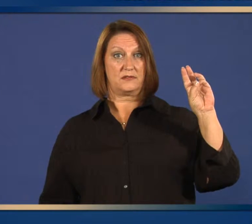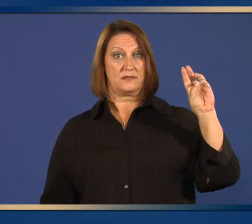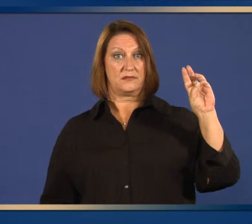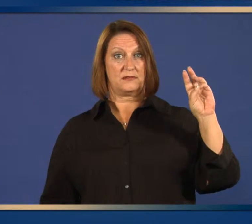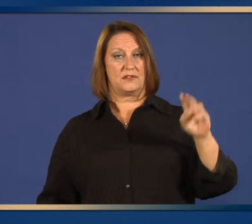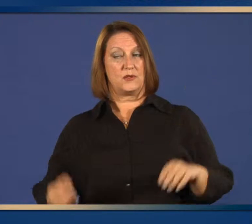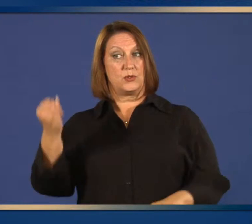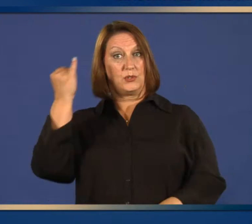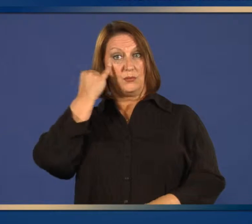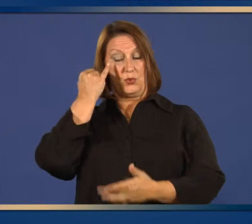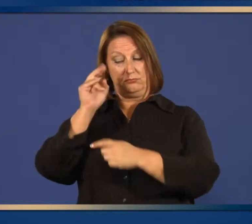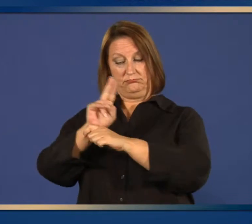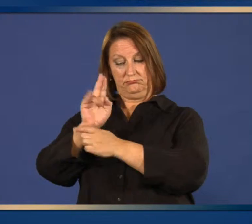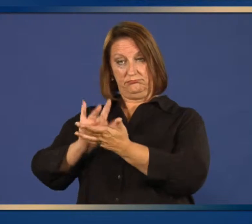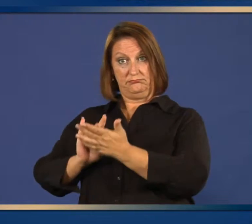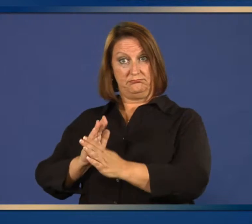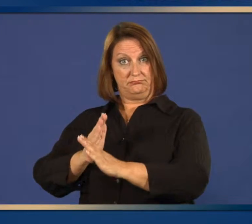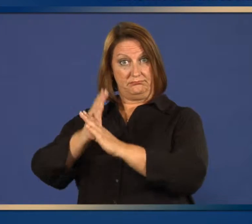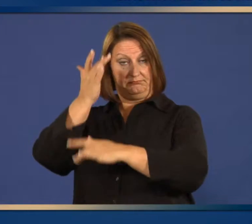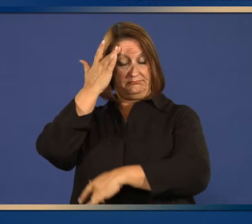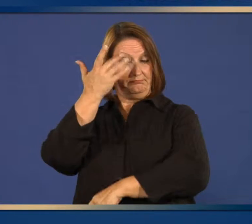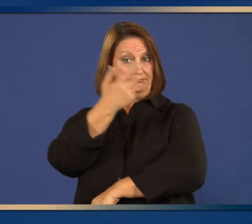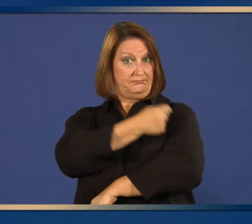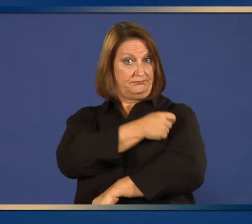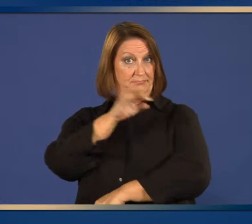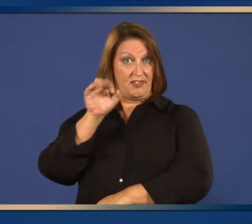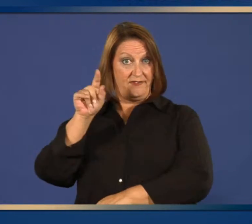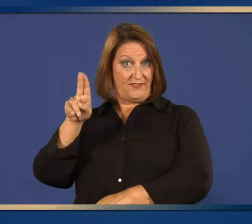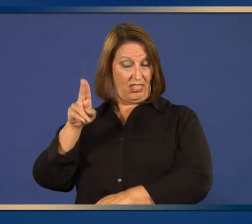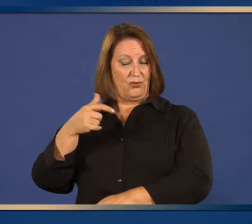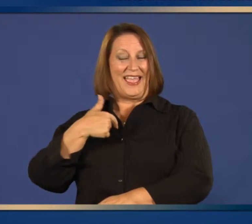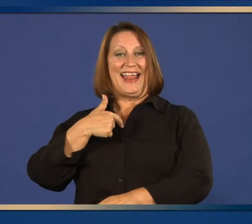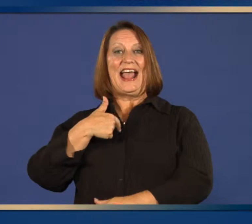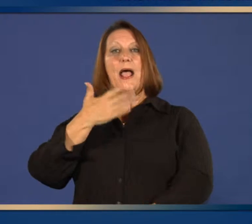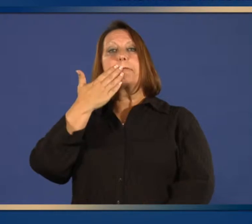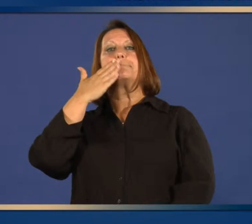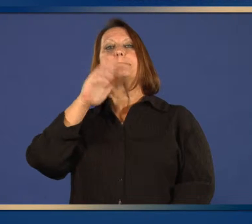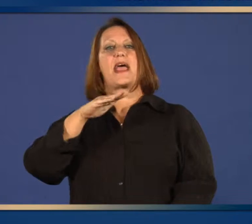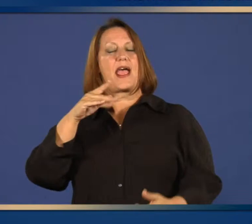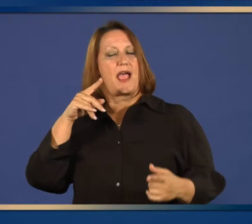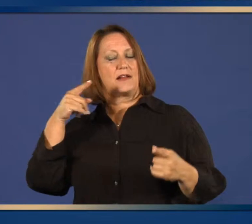Six, what if there is a severe reaction?